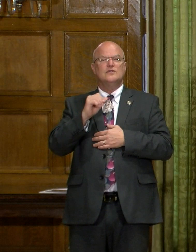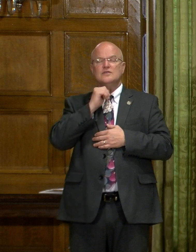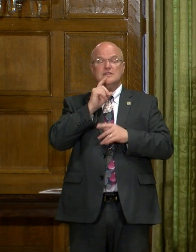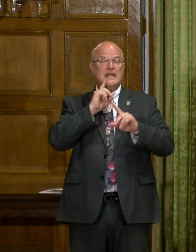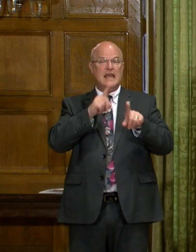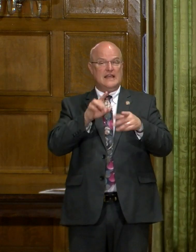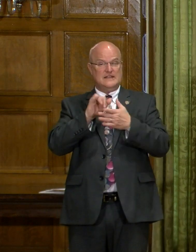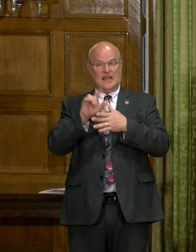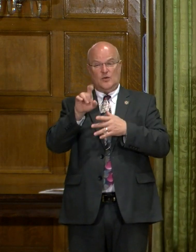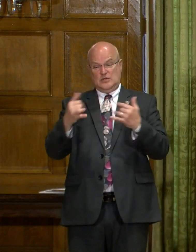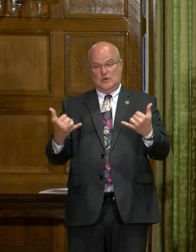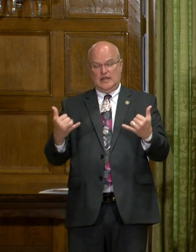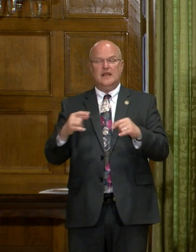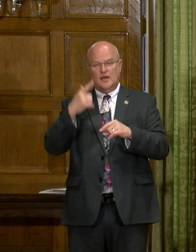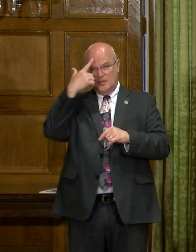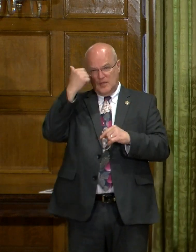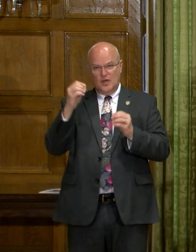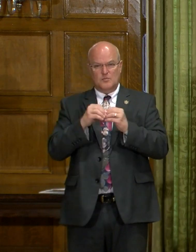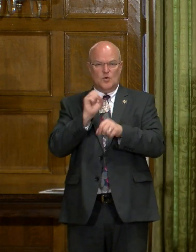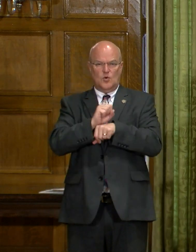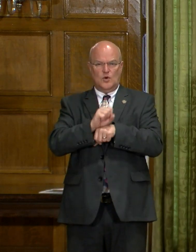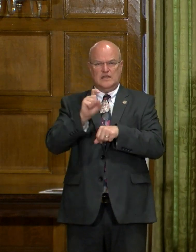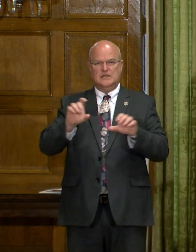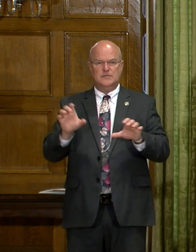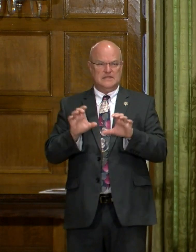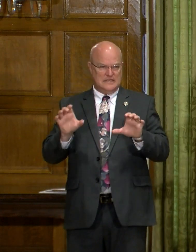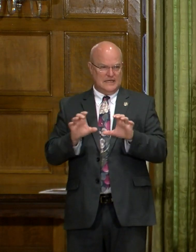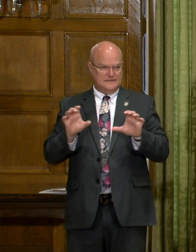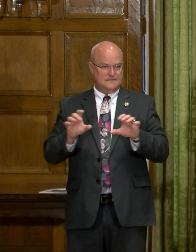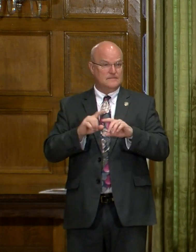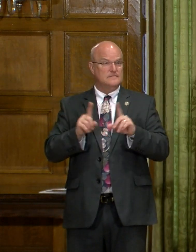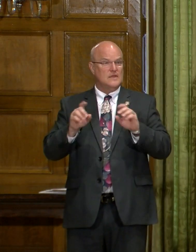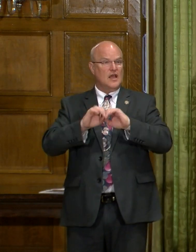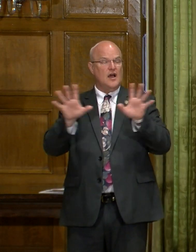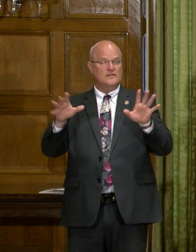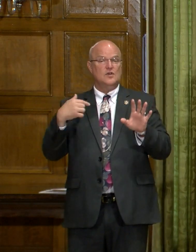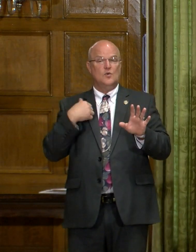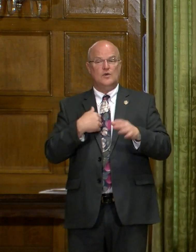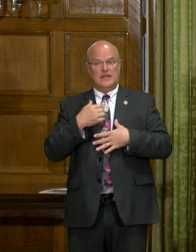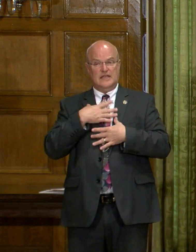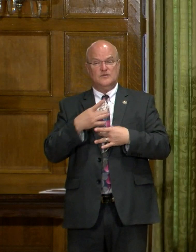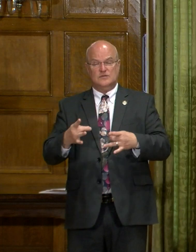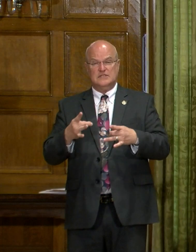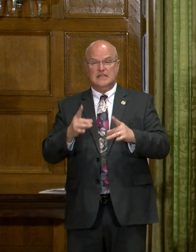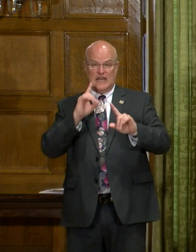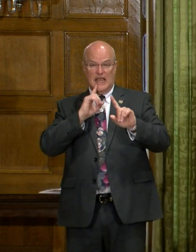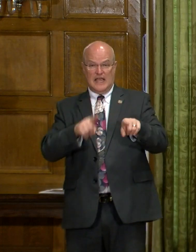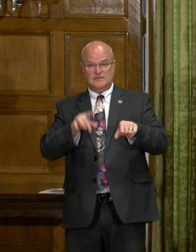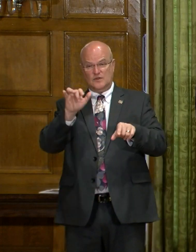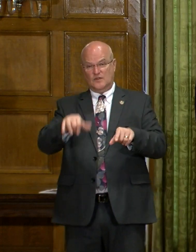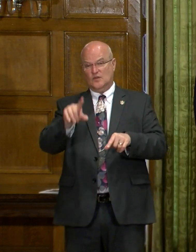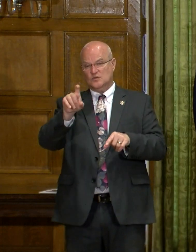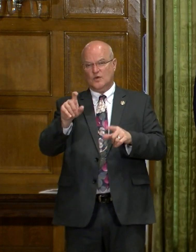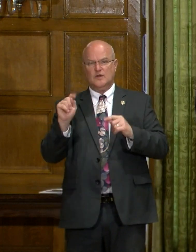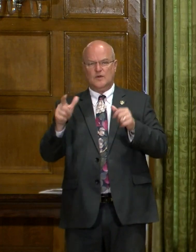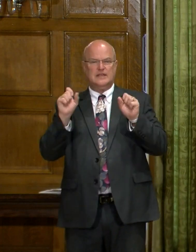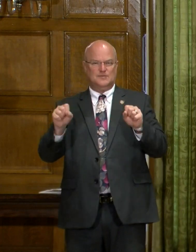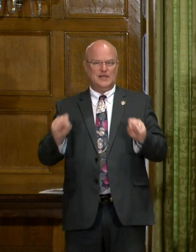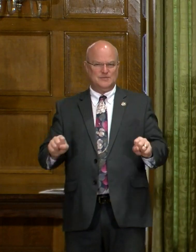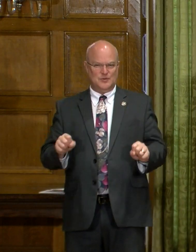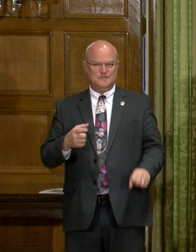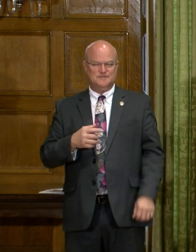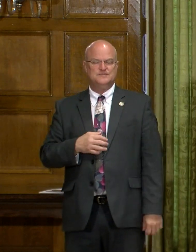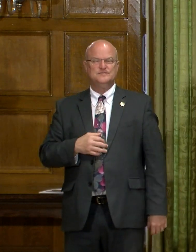not an answer to that question right now because there's more work that needs to be done. But obviously we're interested in answering those questions as quickly as